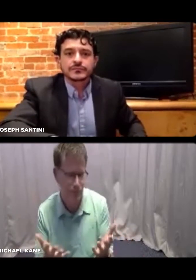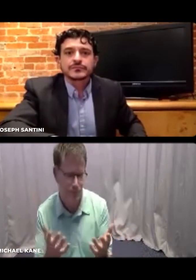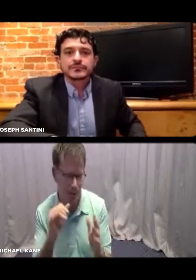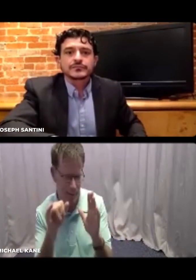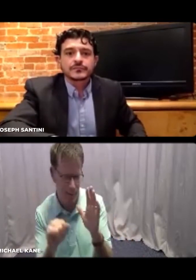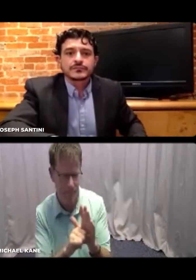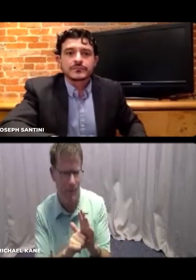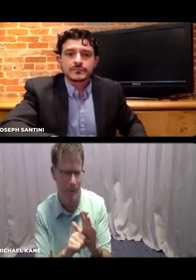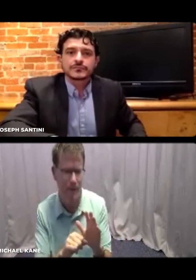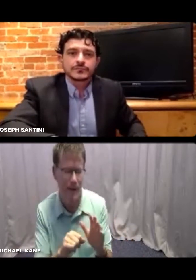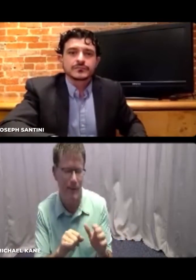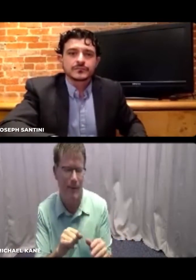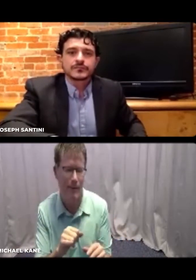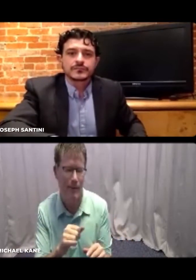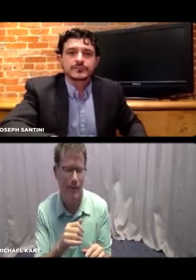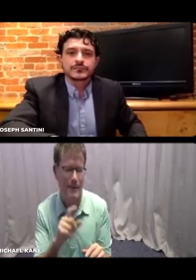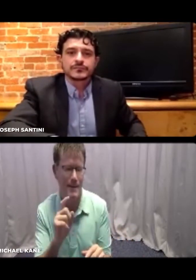identify